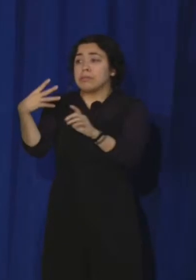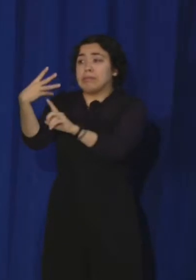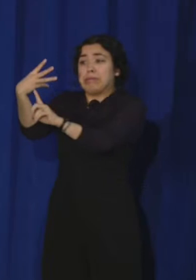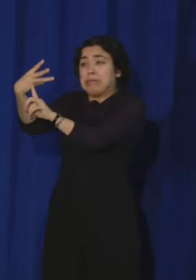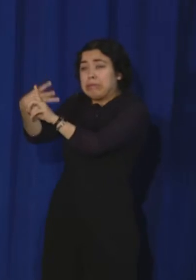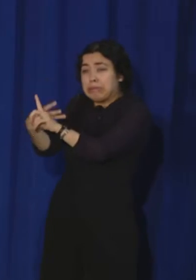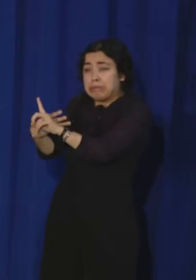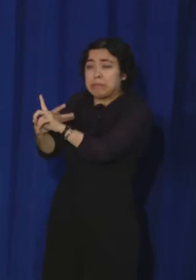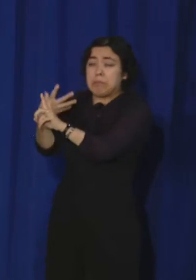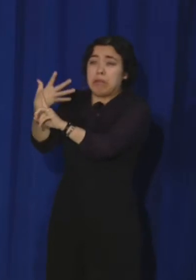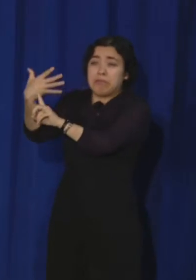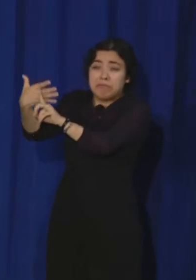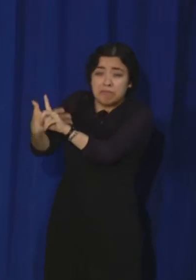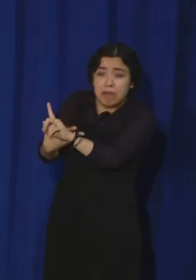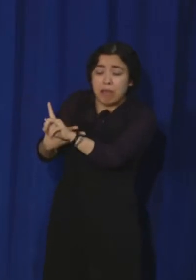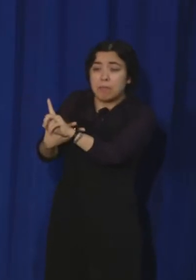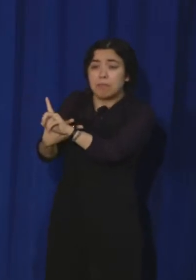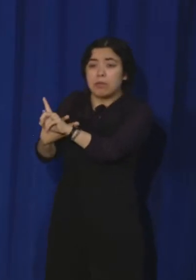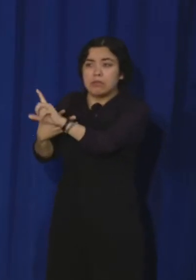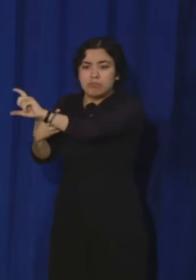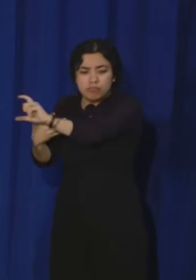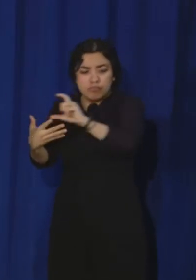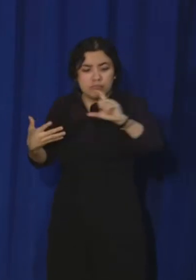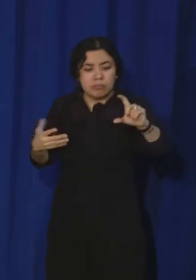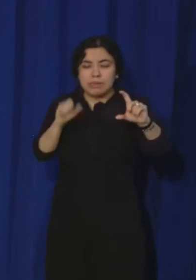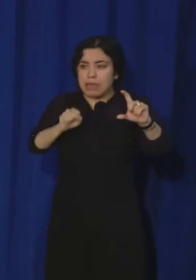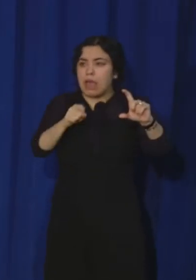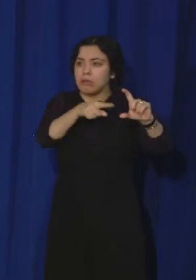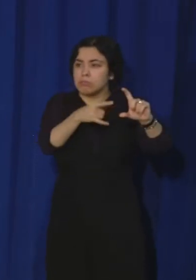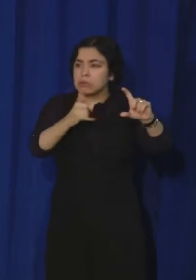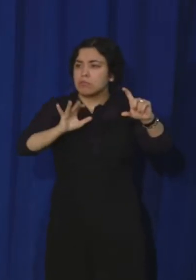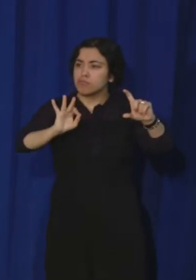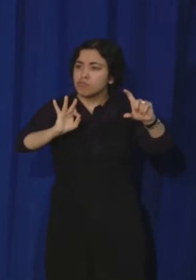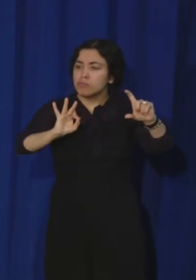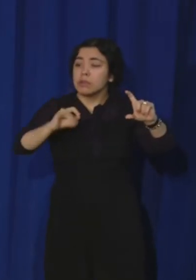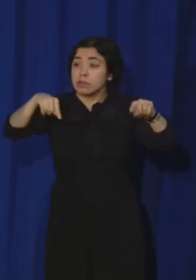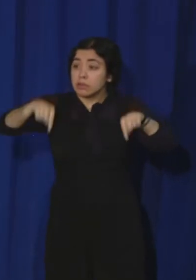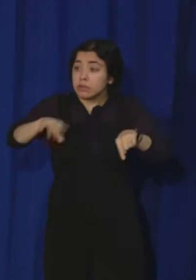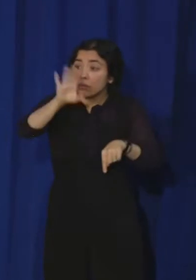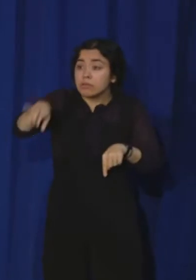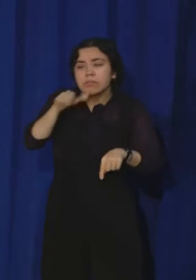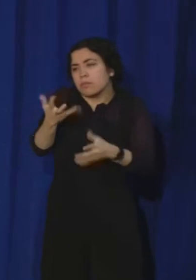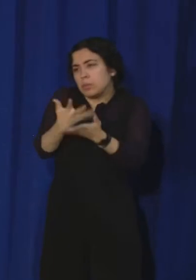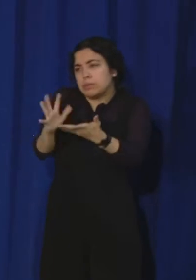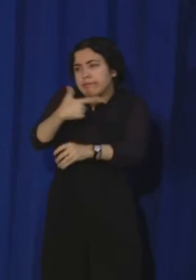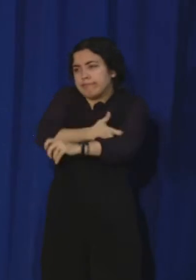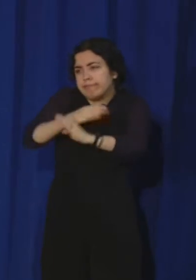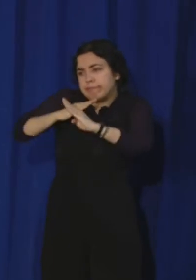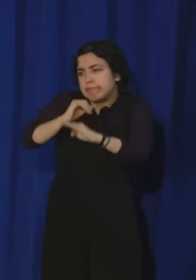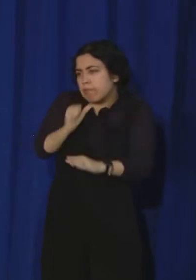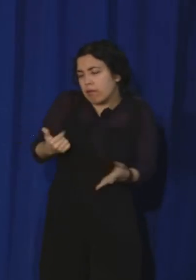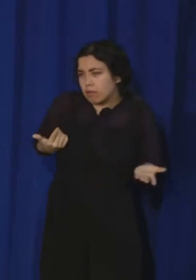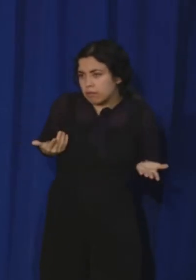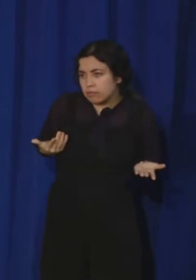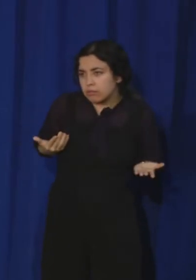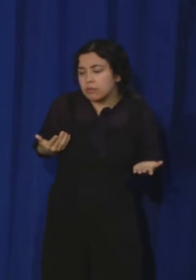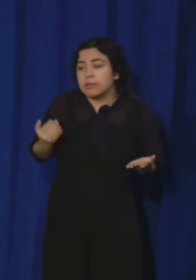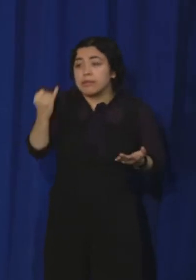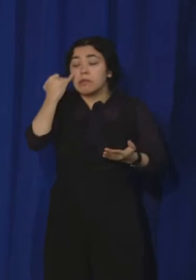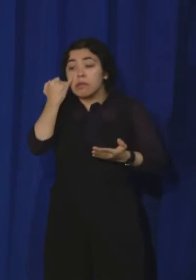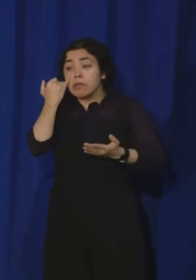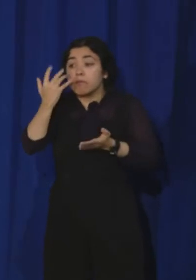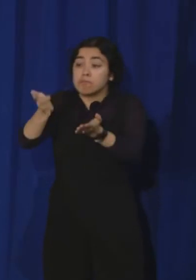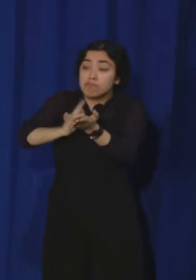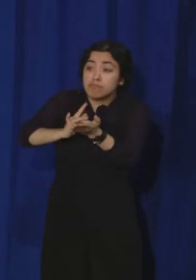not wasting vaccine, period, in the city of Chicago. Where there is vaccine that has not been used,